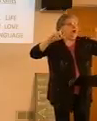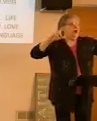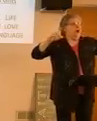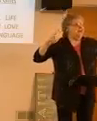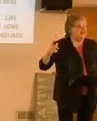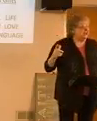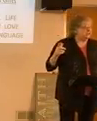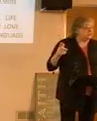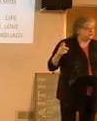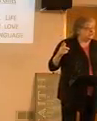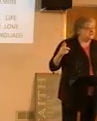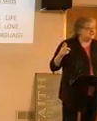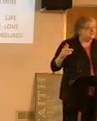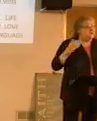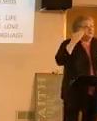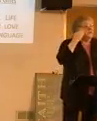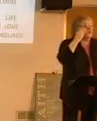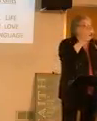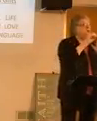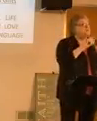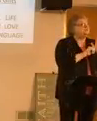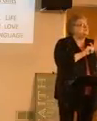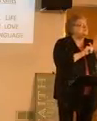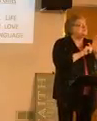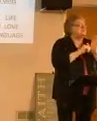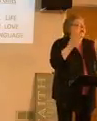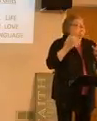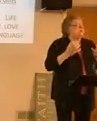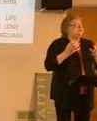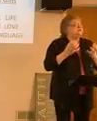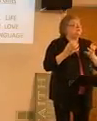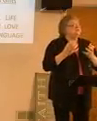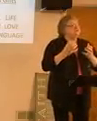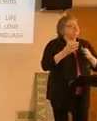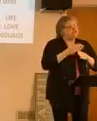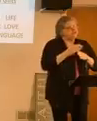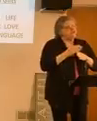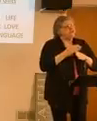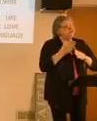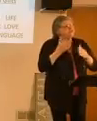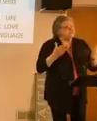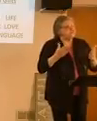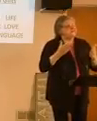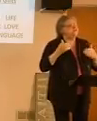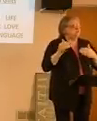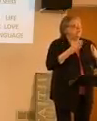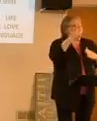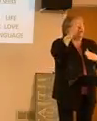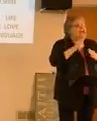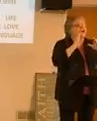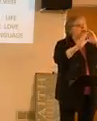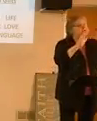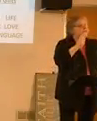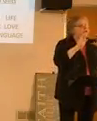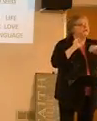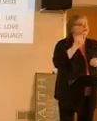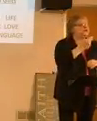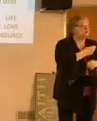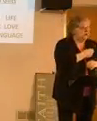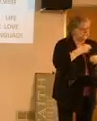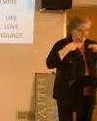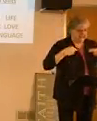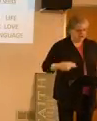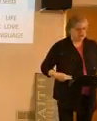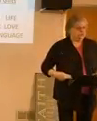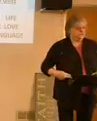When we think of the Old Testament, let me highlight some of the things, the way that God communicated to us as human